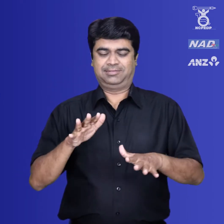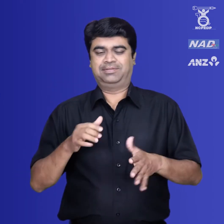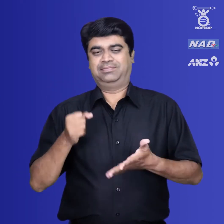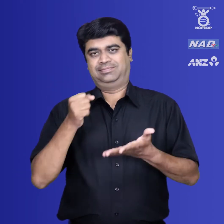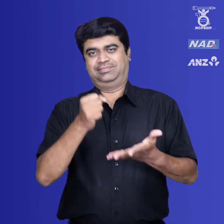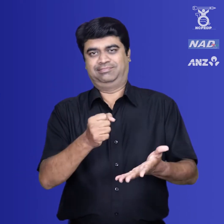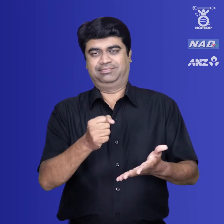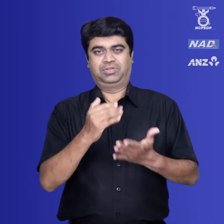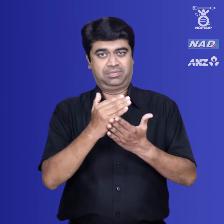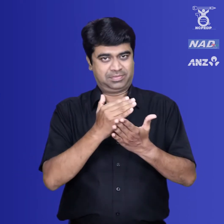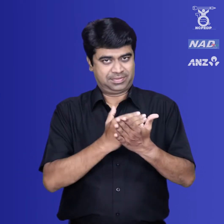status.